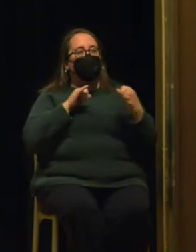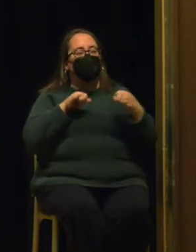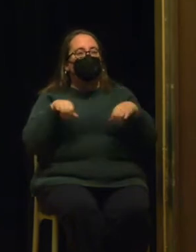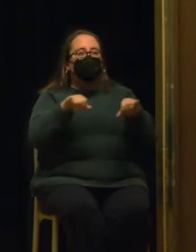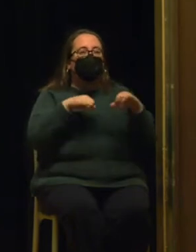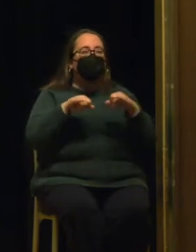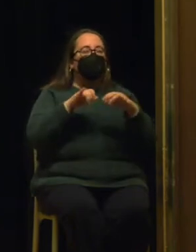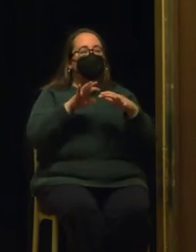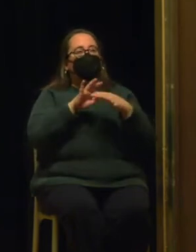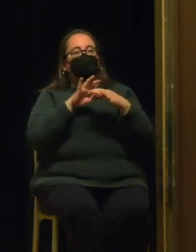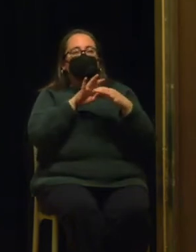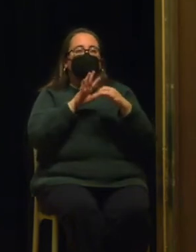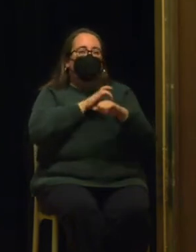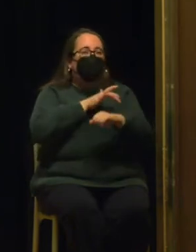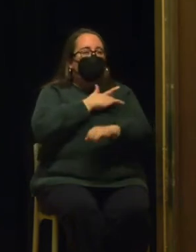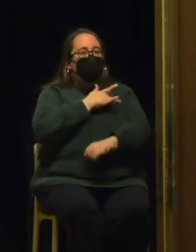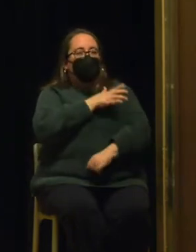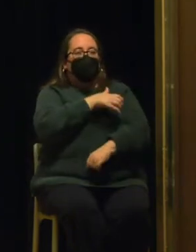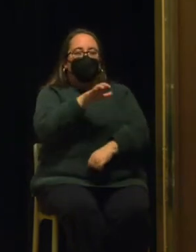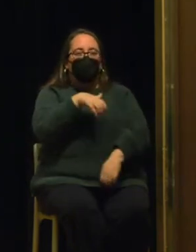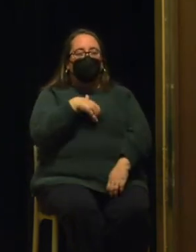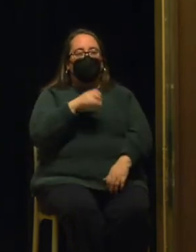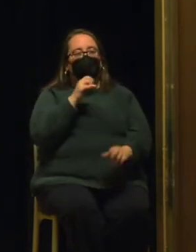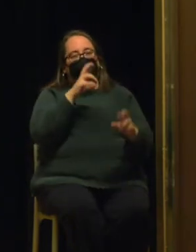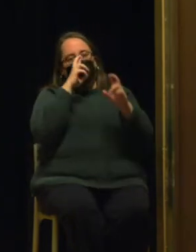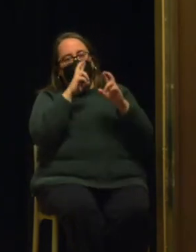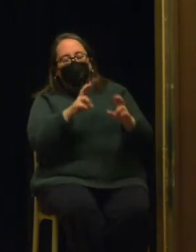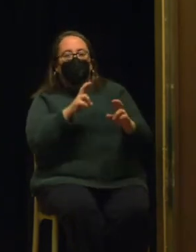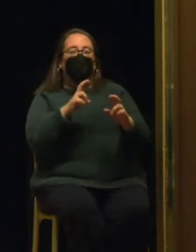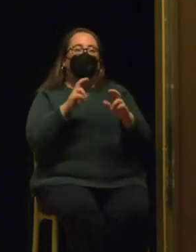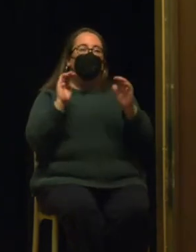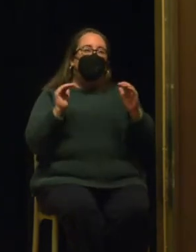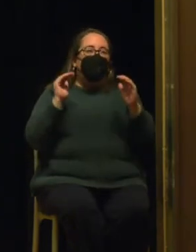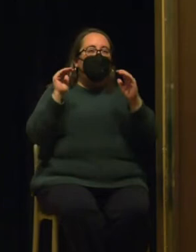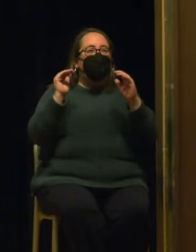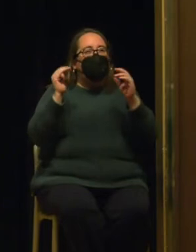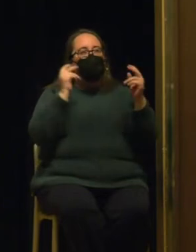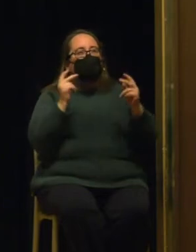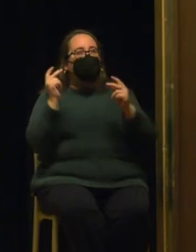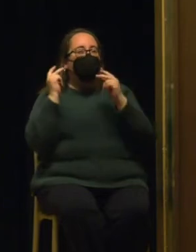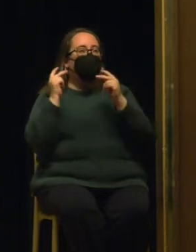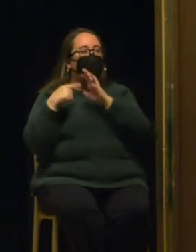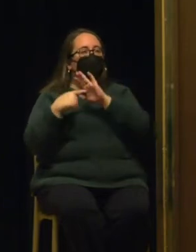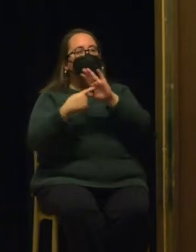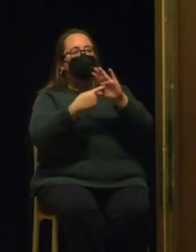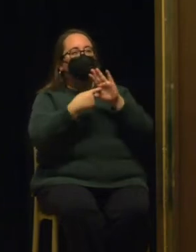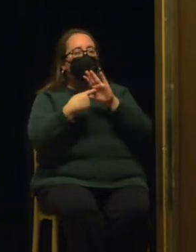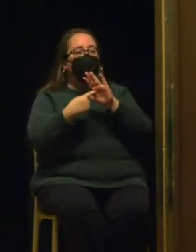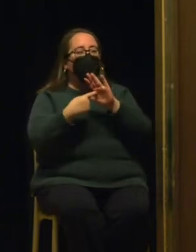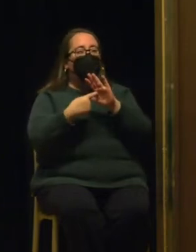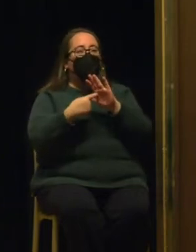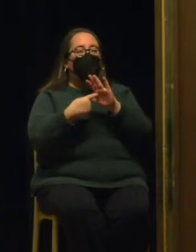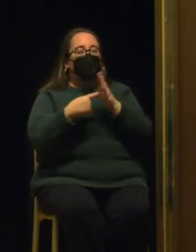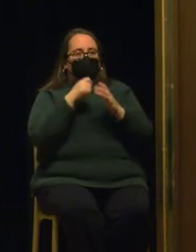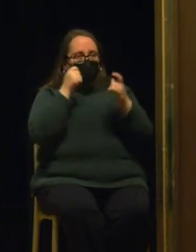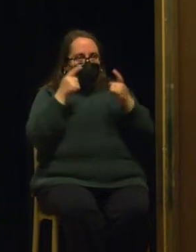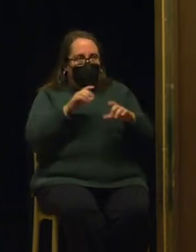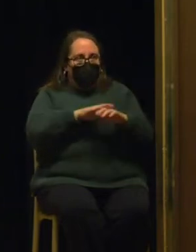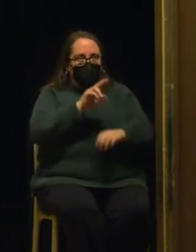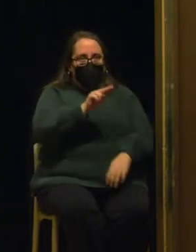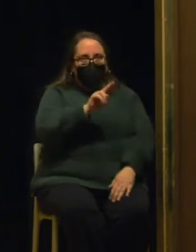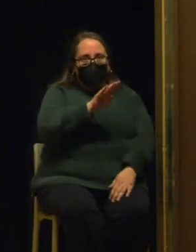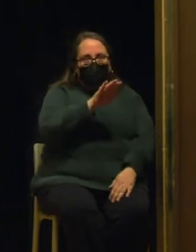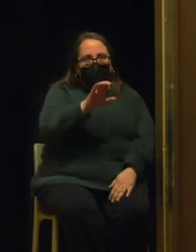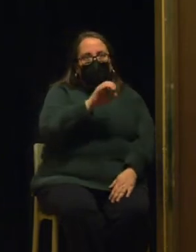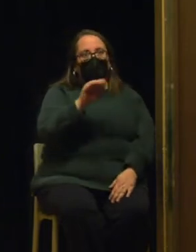be empowered. And as you said, respect, elevate, reflect, all those things don't necessarily happen on an NBC